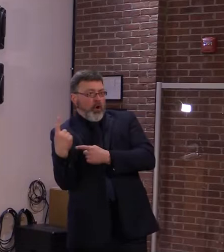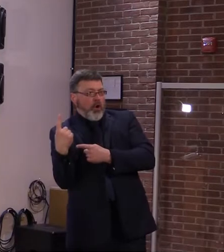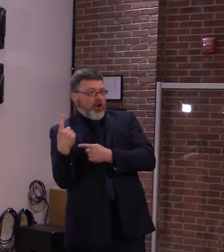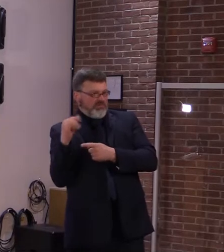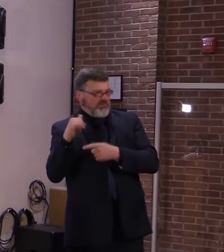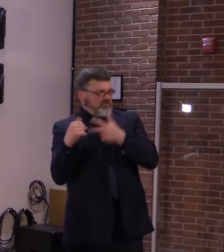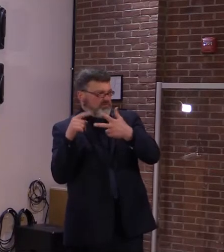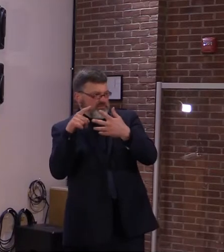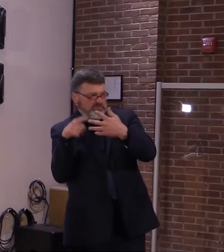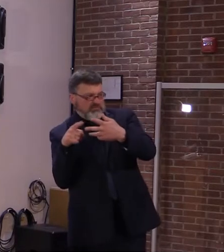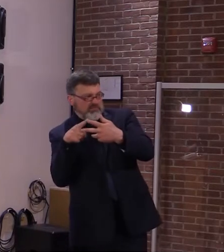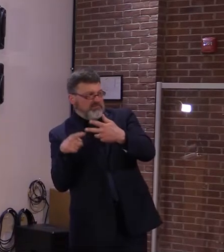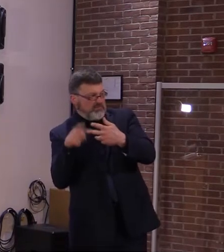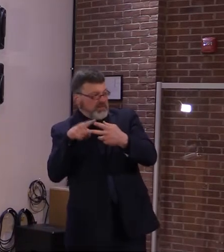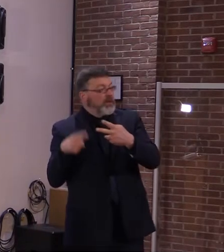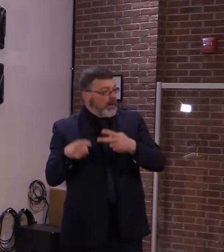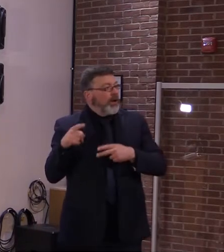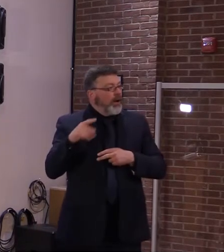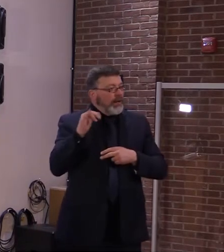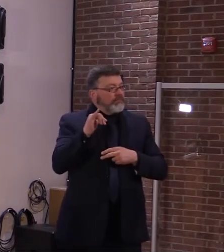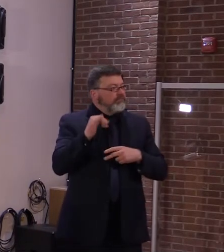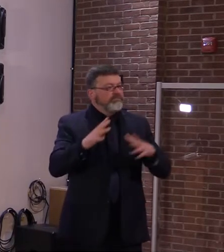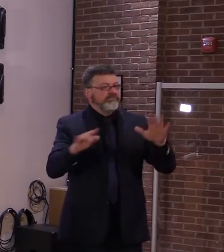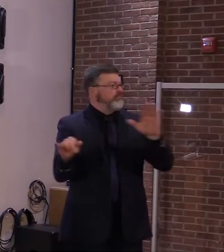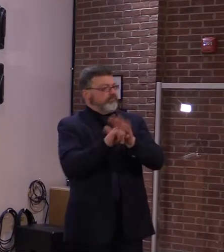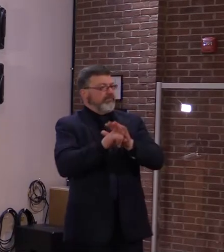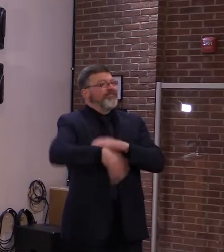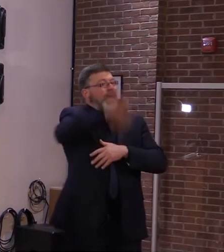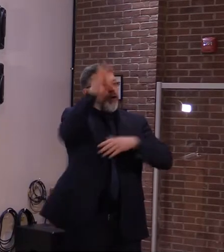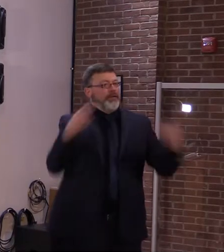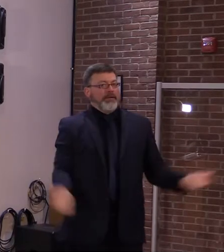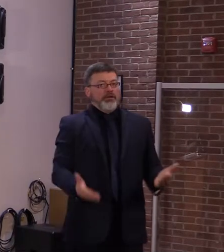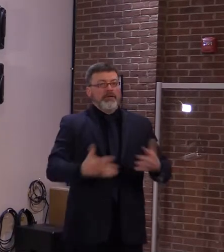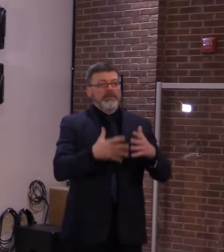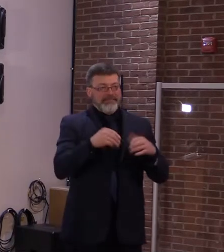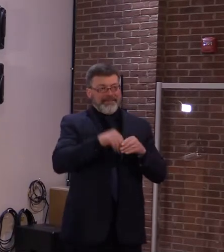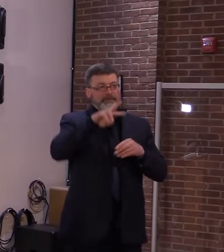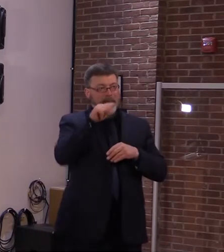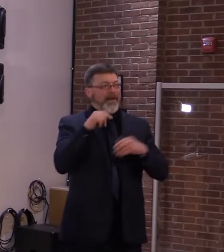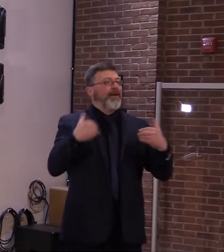and Windham County residents. Speaking of these variants,